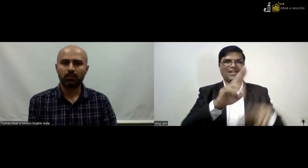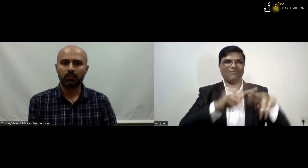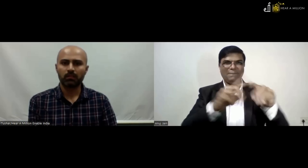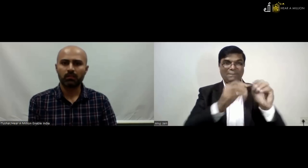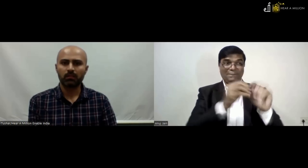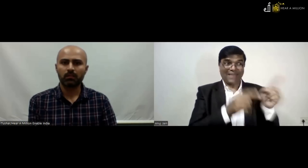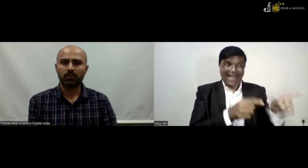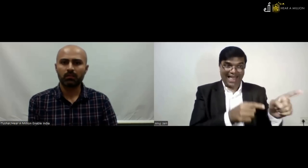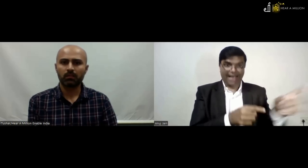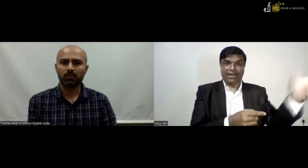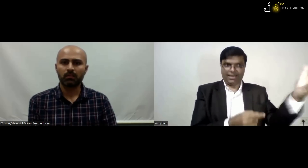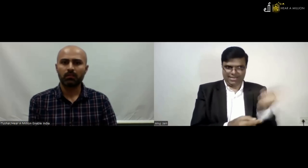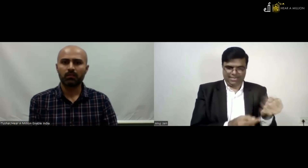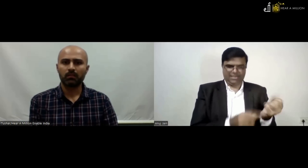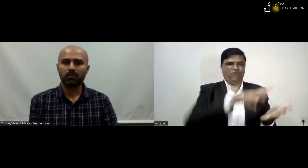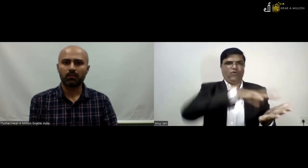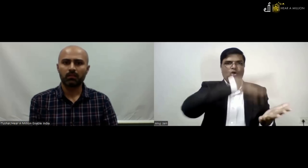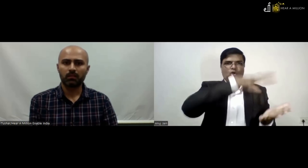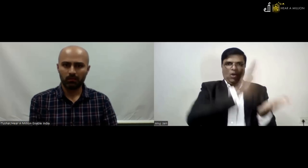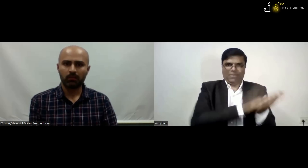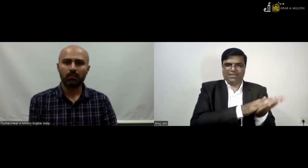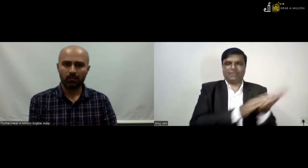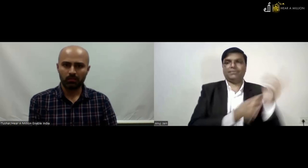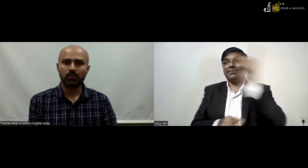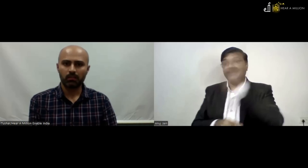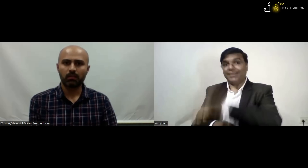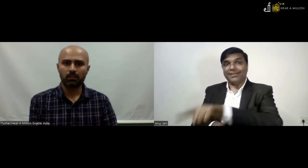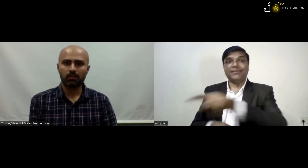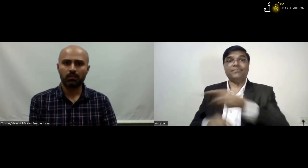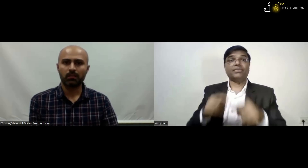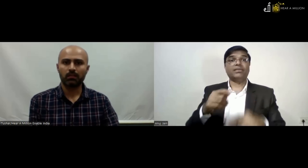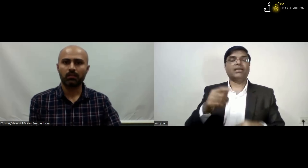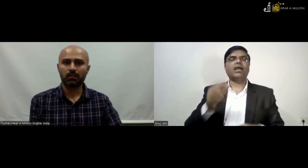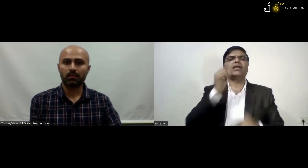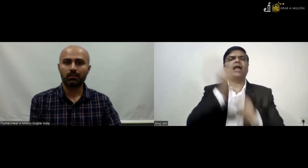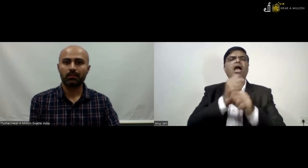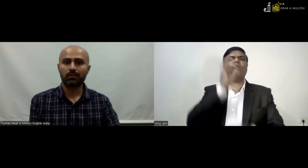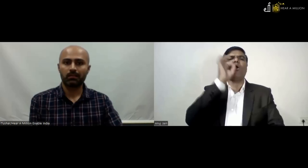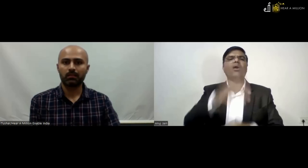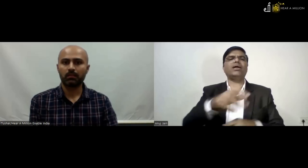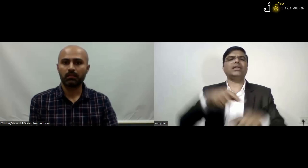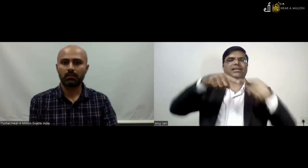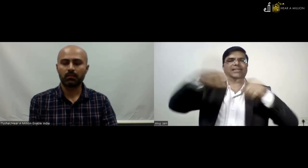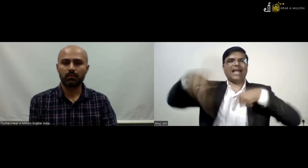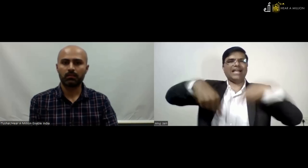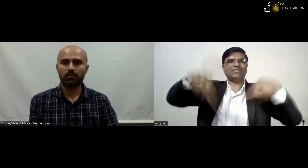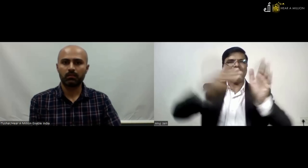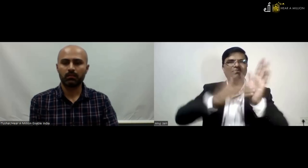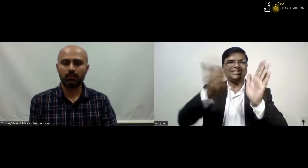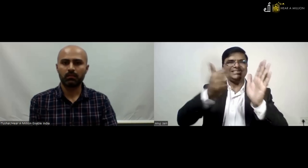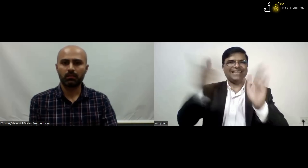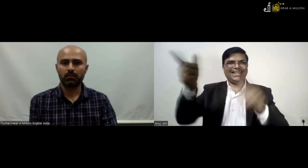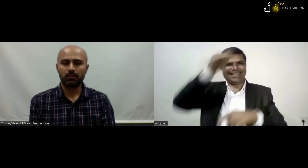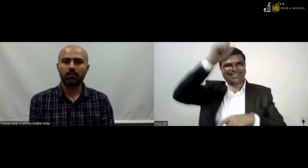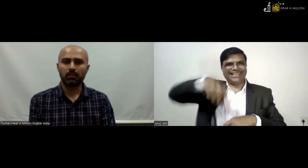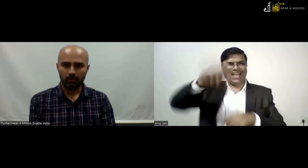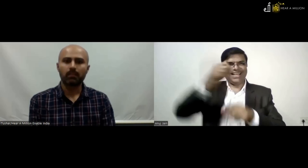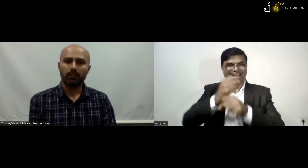help required. And you remember 2011 February, when we had that letter we sent to the High Court, Delhi High Court, we took the same